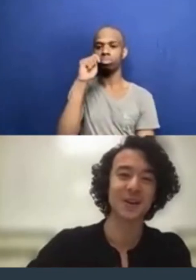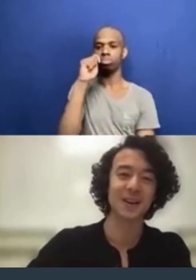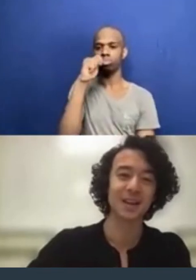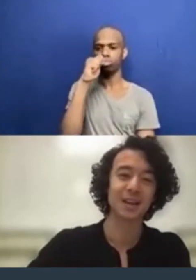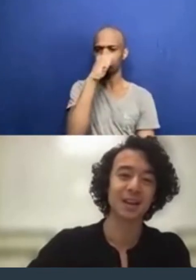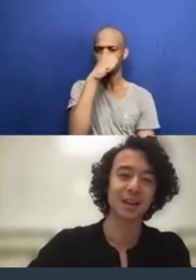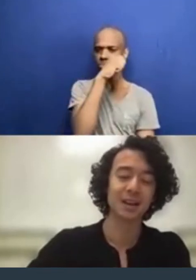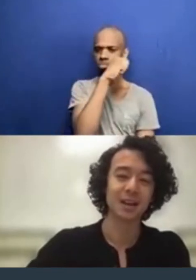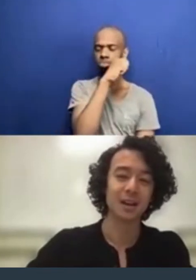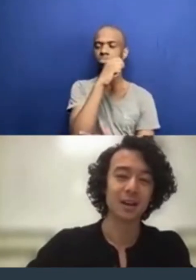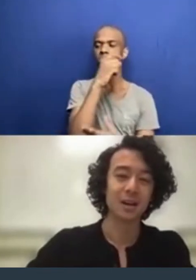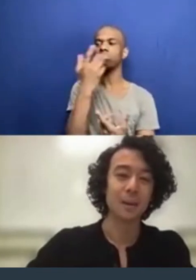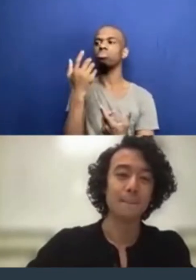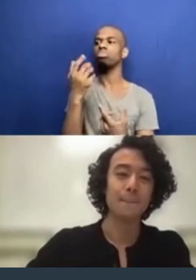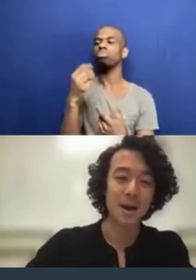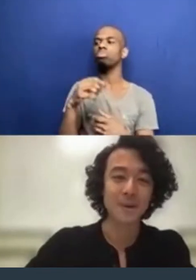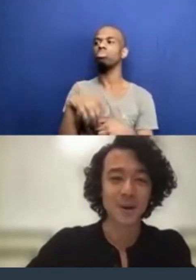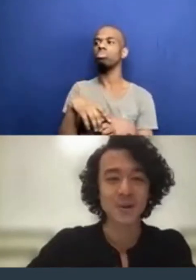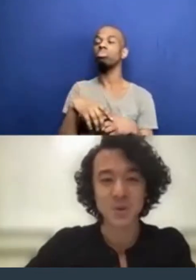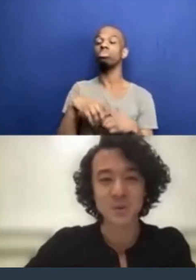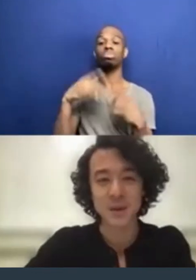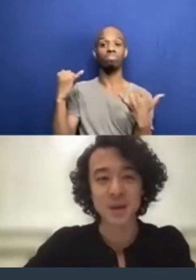it.